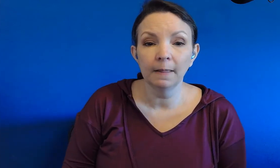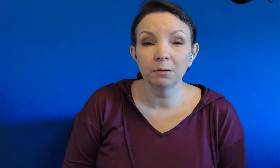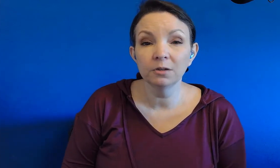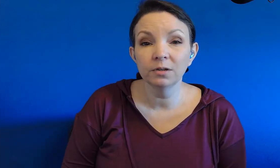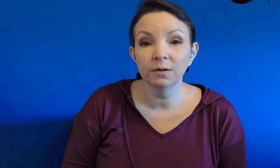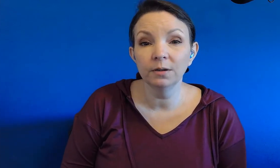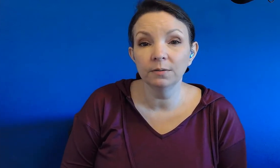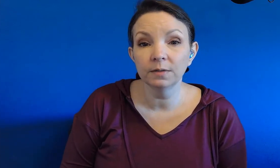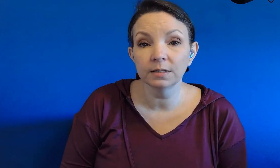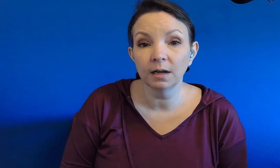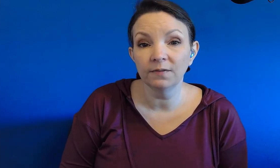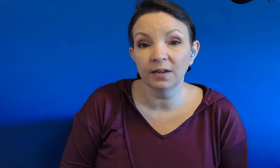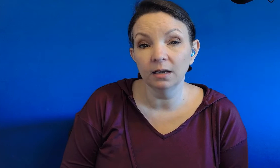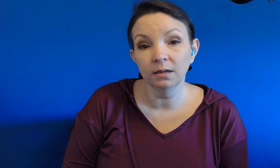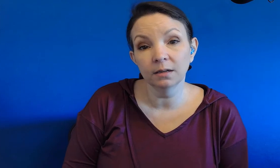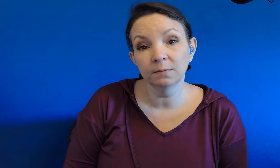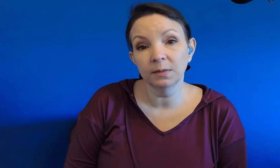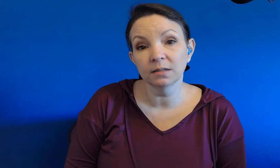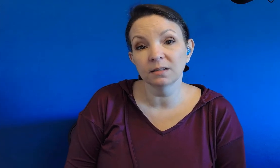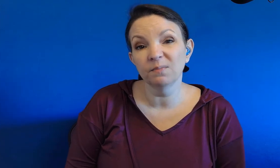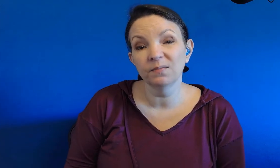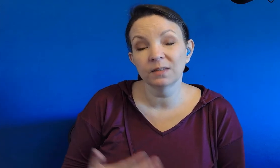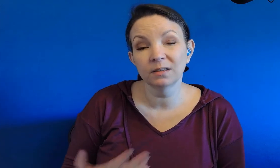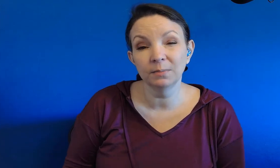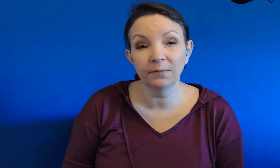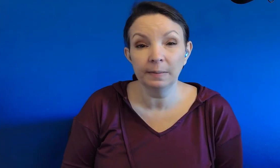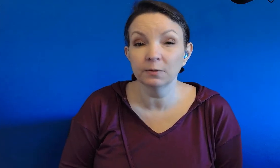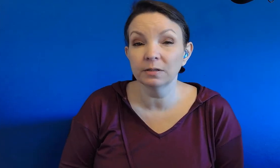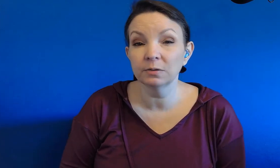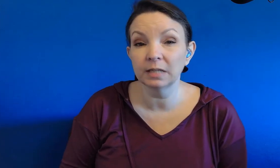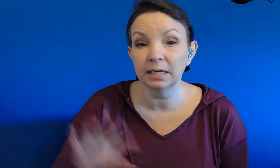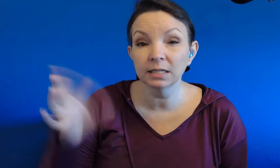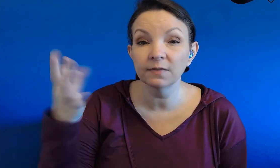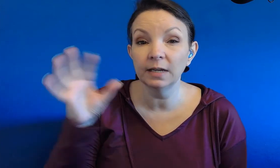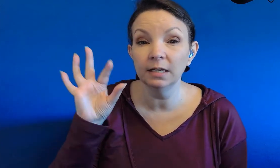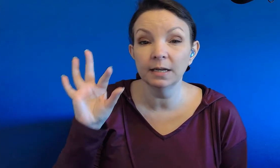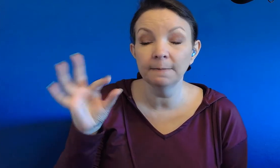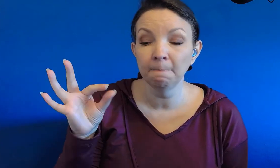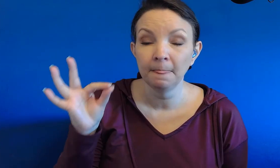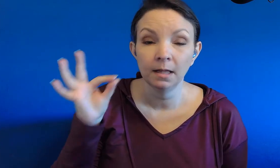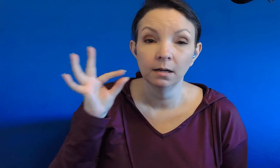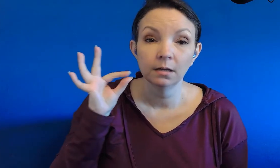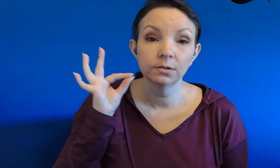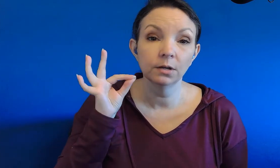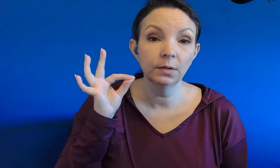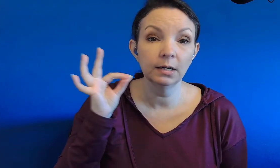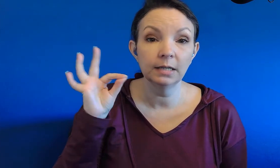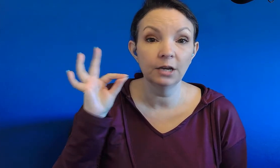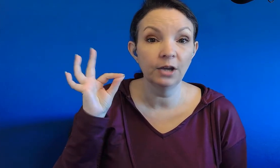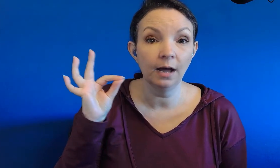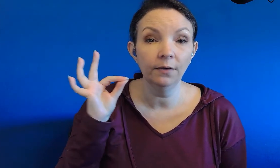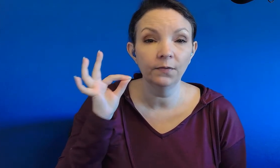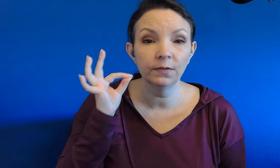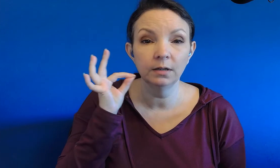show you the sign for Indian because some deaf people still sign this for Indian. So you're going to take your F, and you're going to start